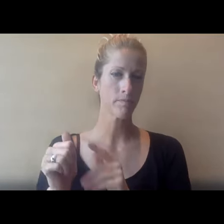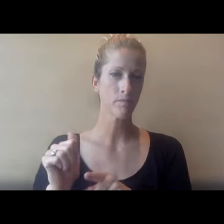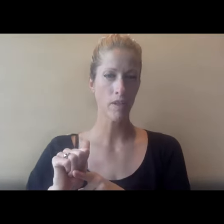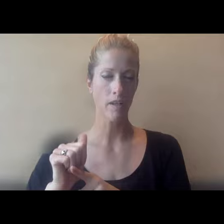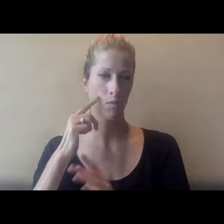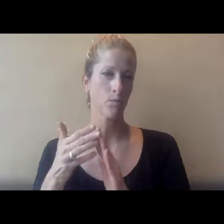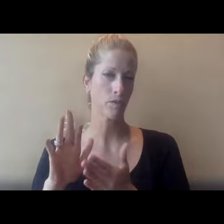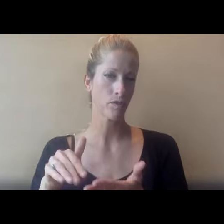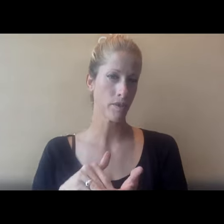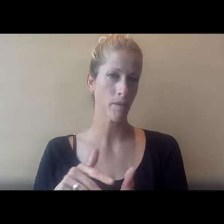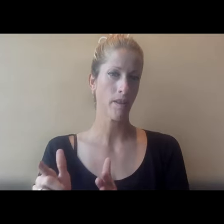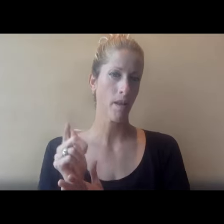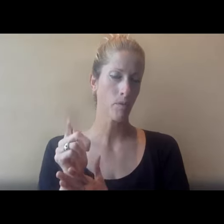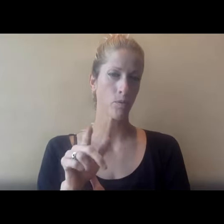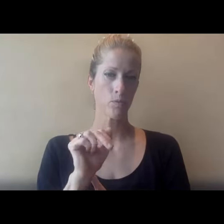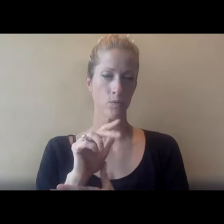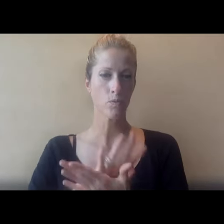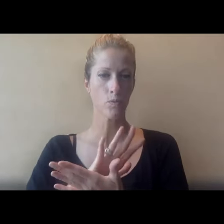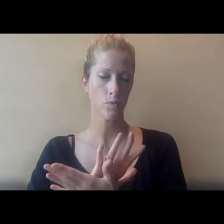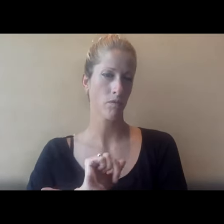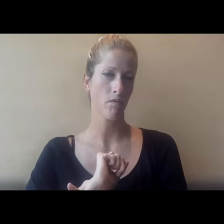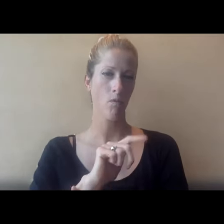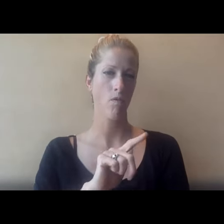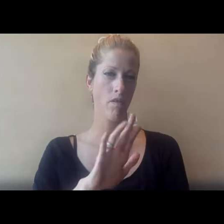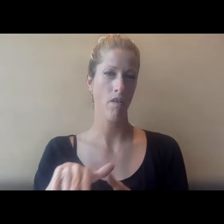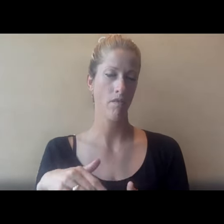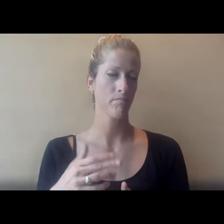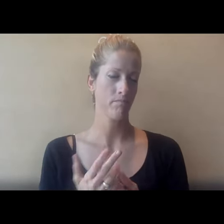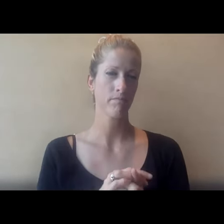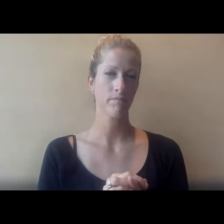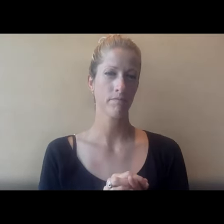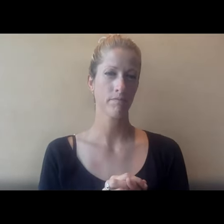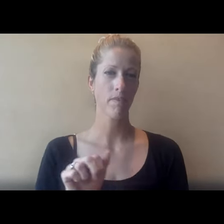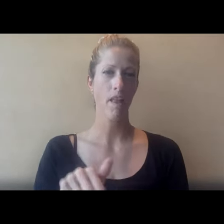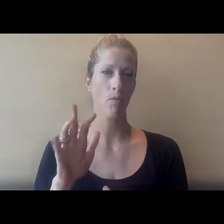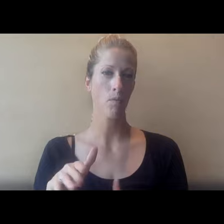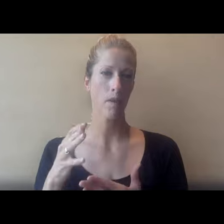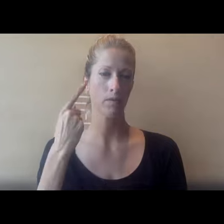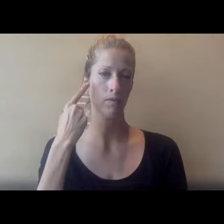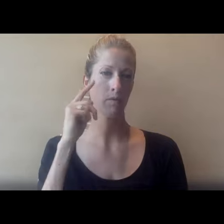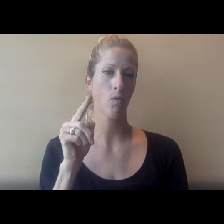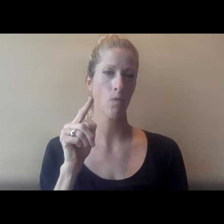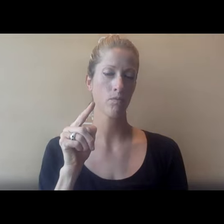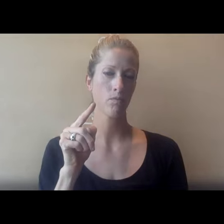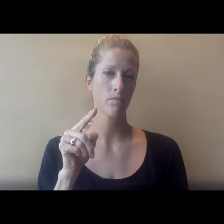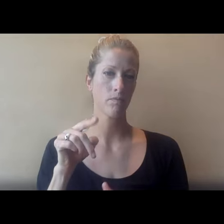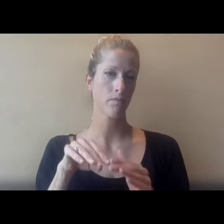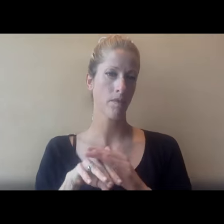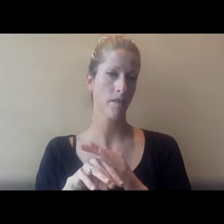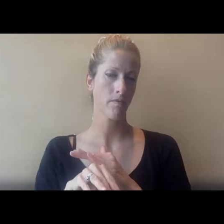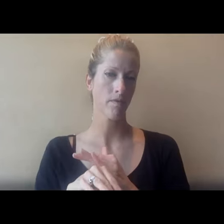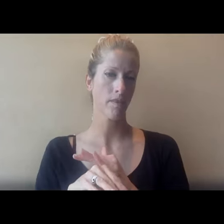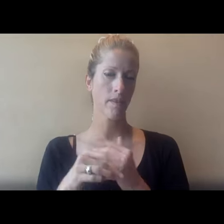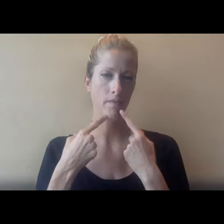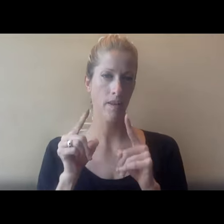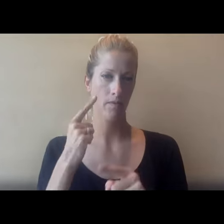centers, libraries, schools, and other online platforms as well. Another recommendation would be to regularly assess the effectiveness of digital equity